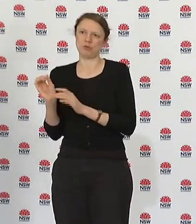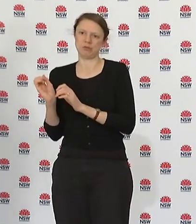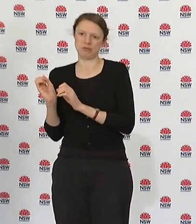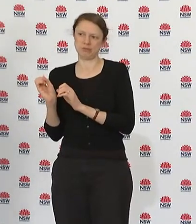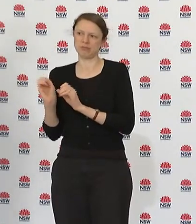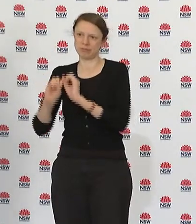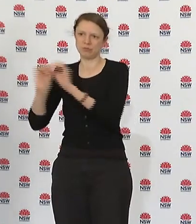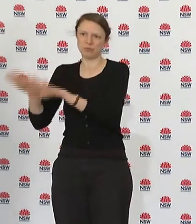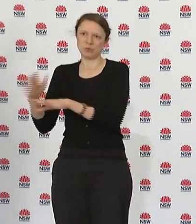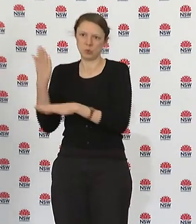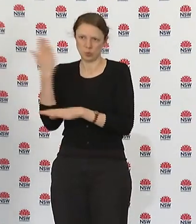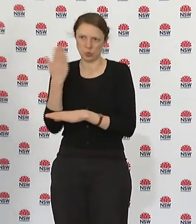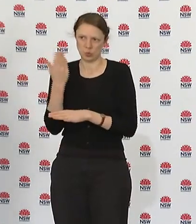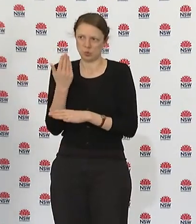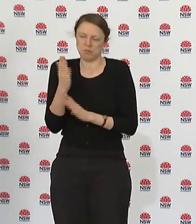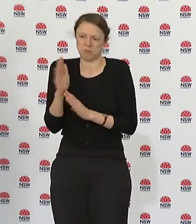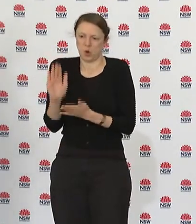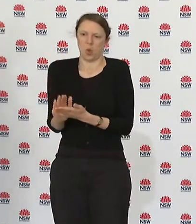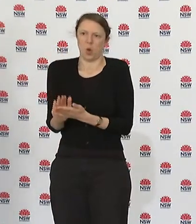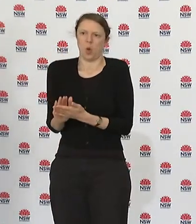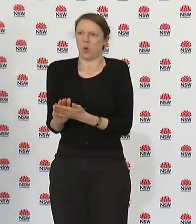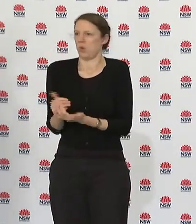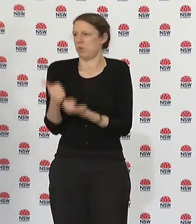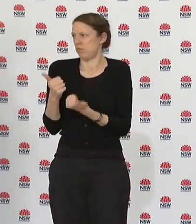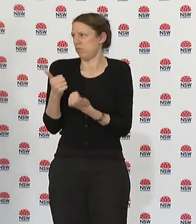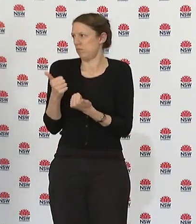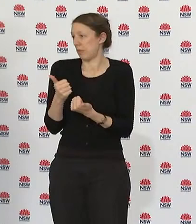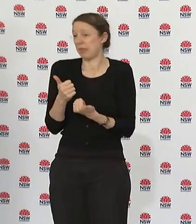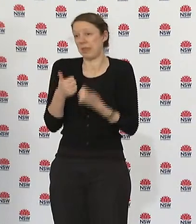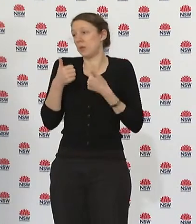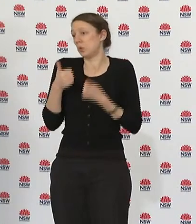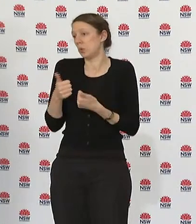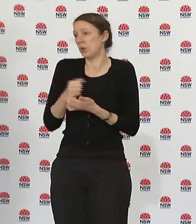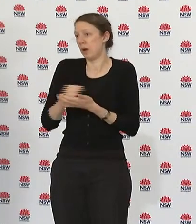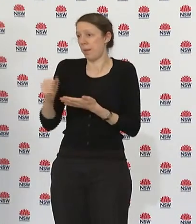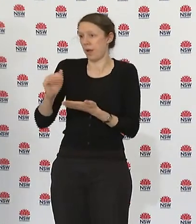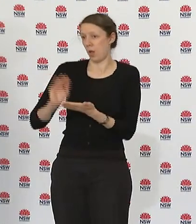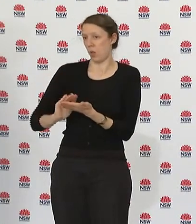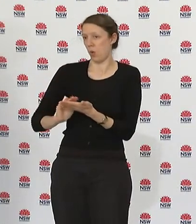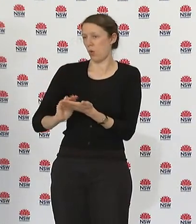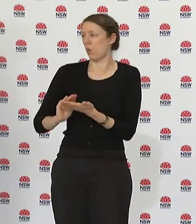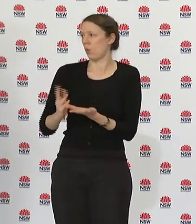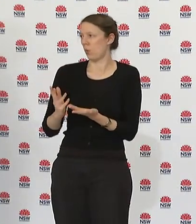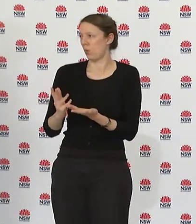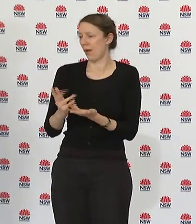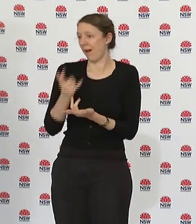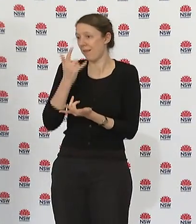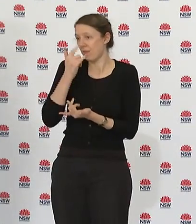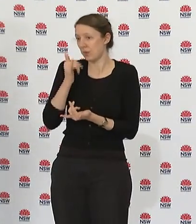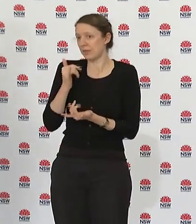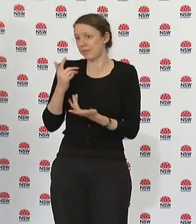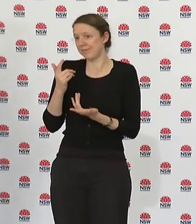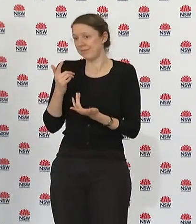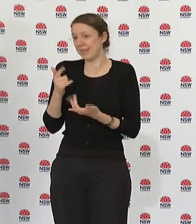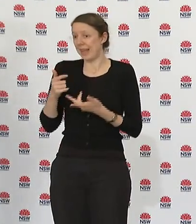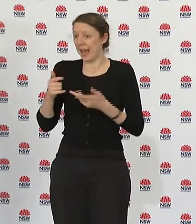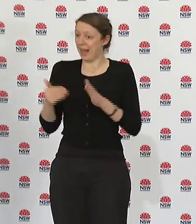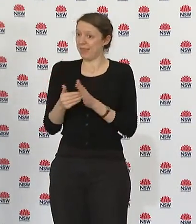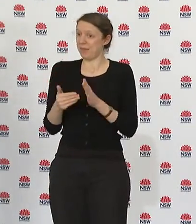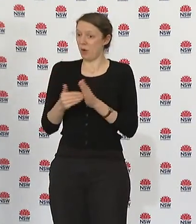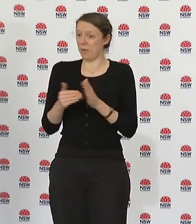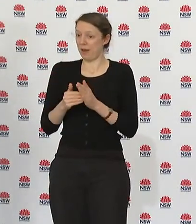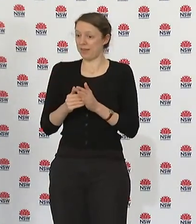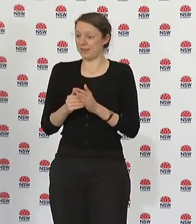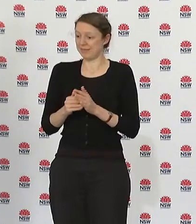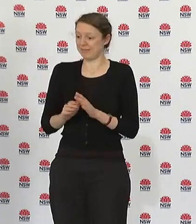we are very pleased that those numbers are relatively low, because unfortunately, as we know, the less mobile everybody is at this stage, the more